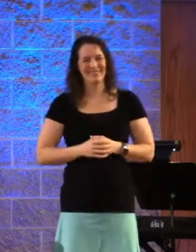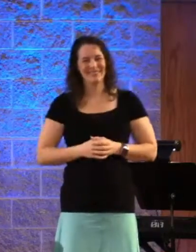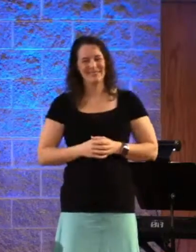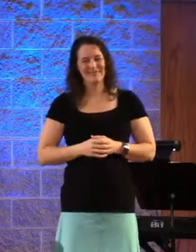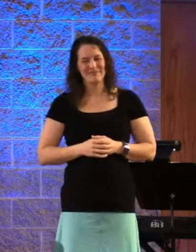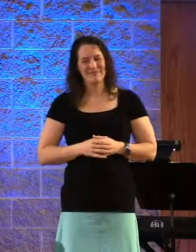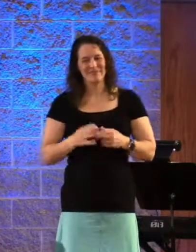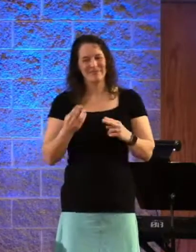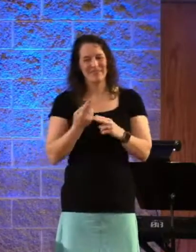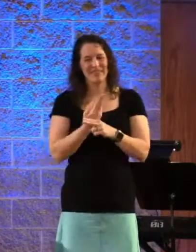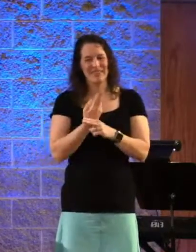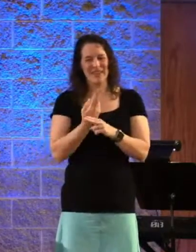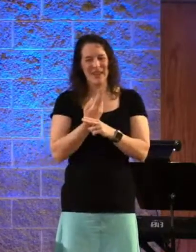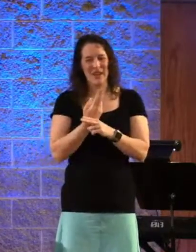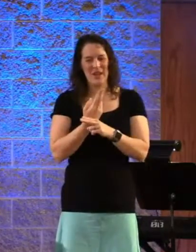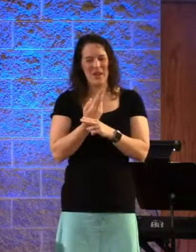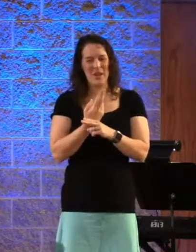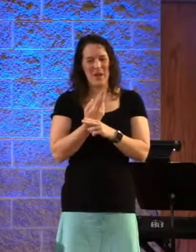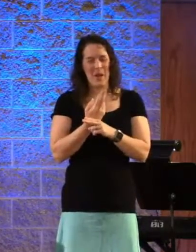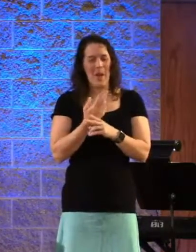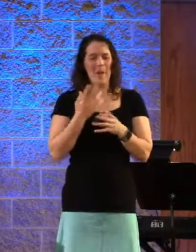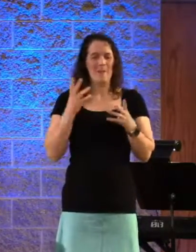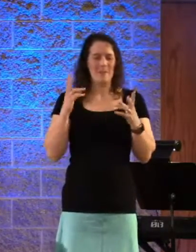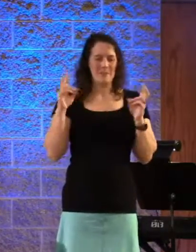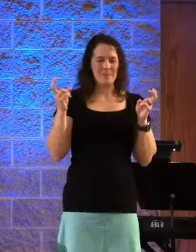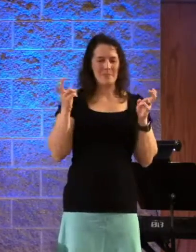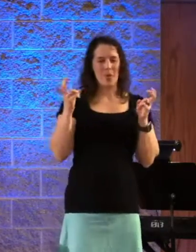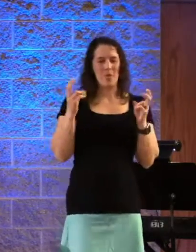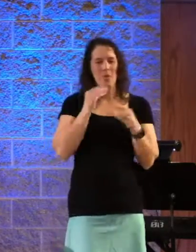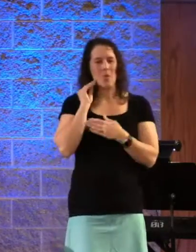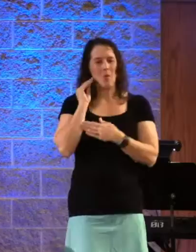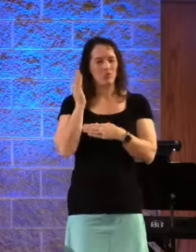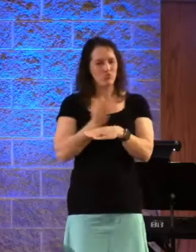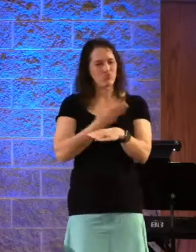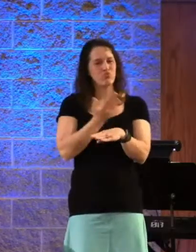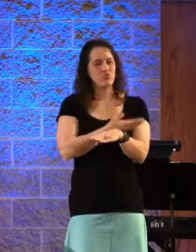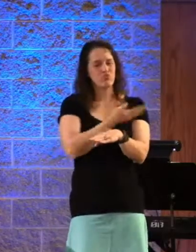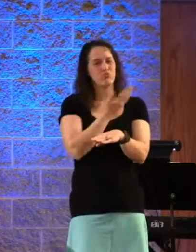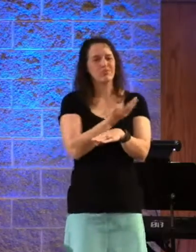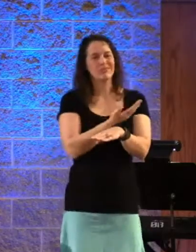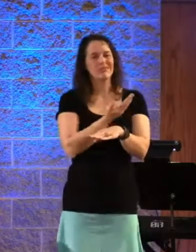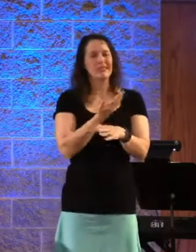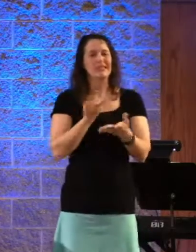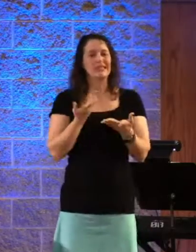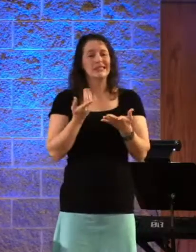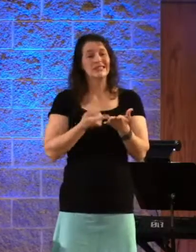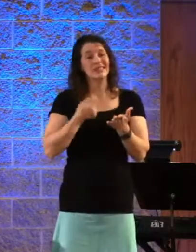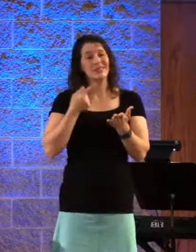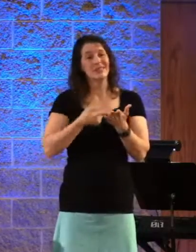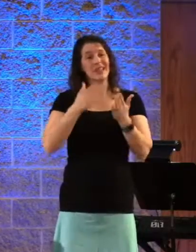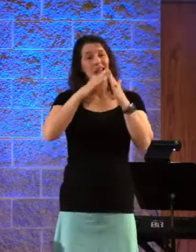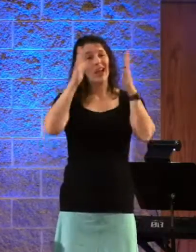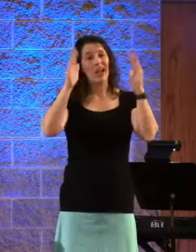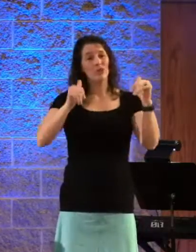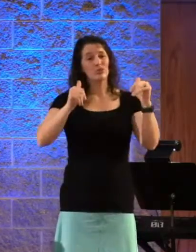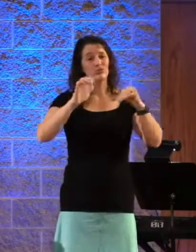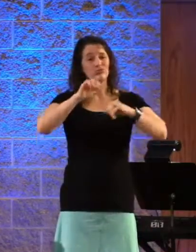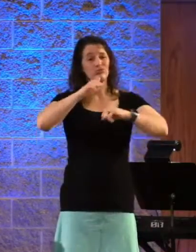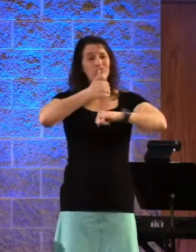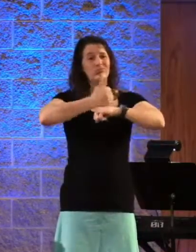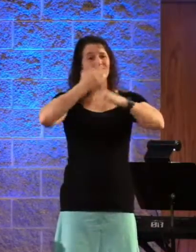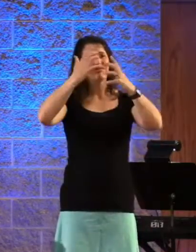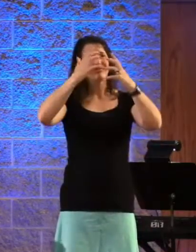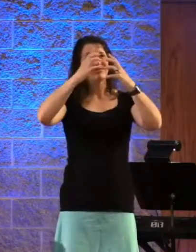construction, sometimes a house starts to fall down. Sometimes a marriage starts to